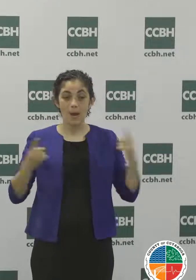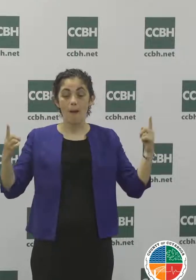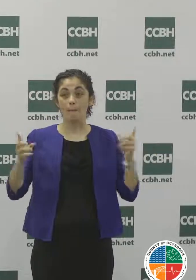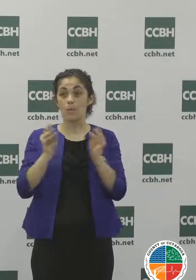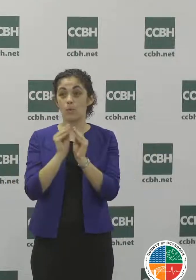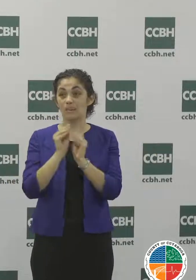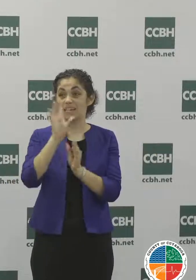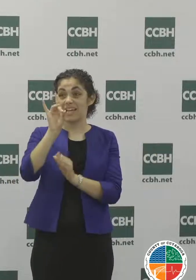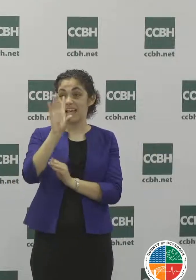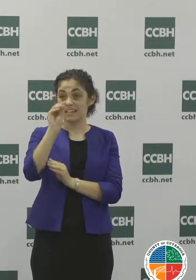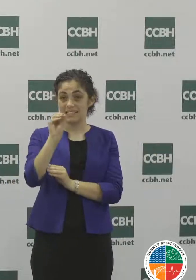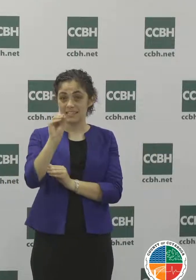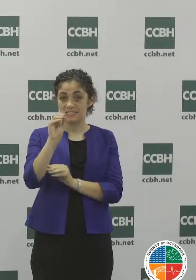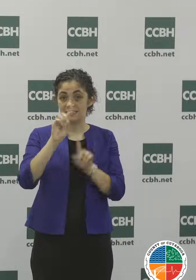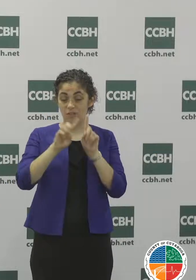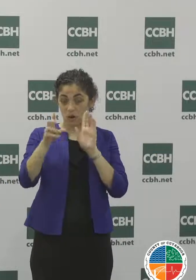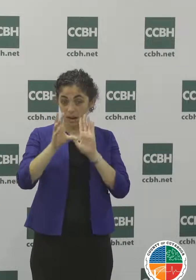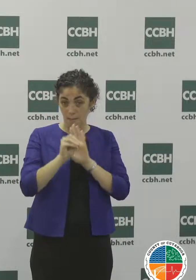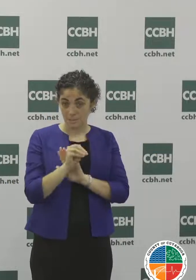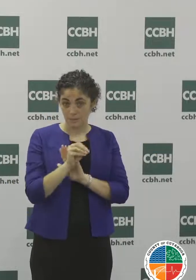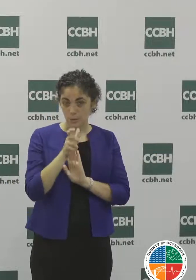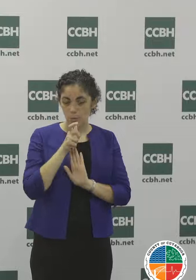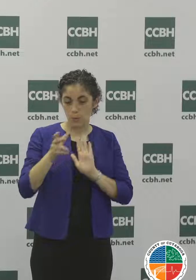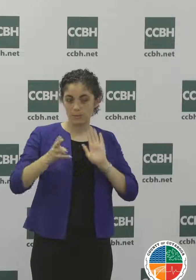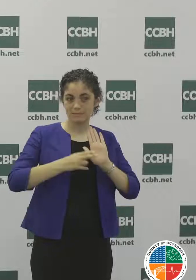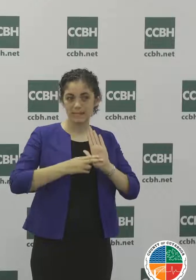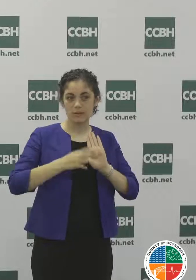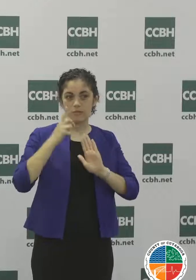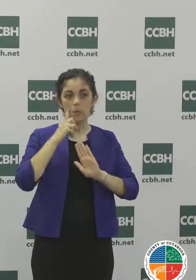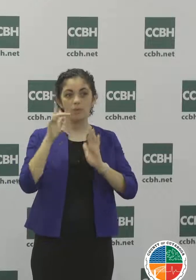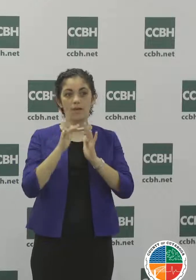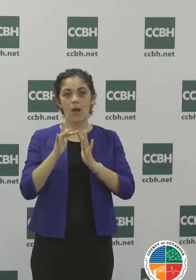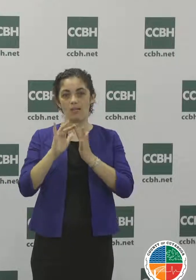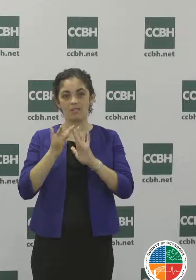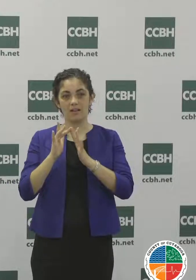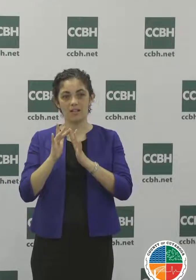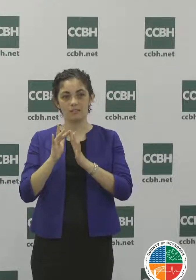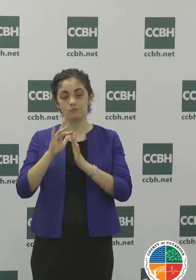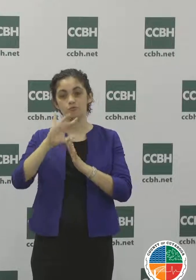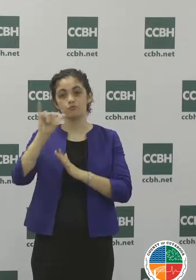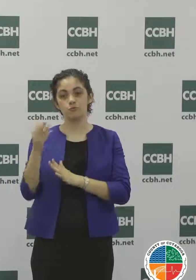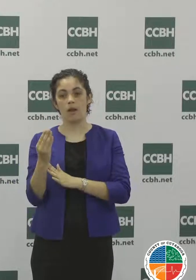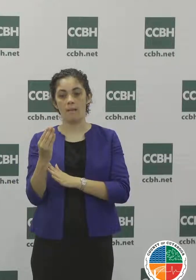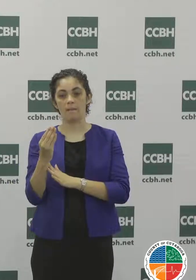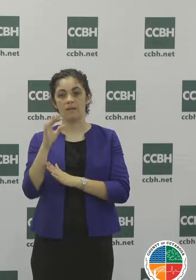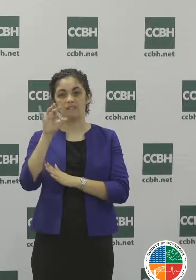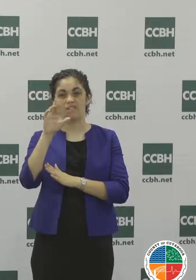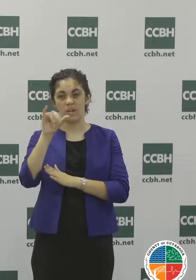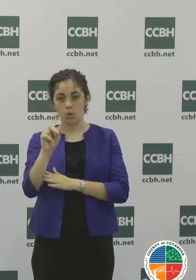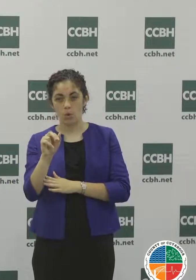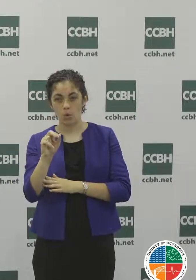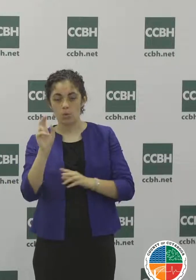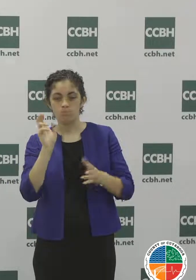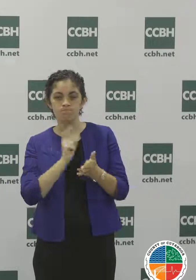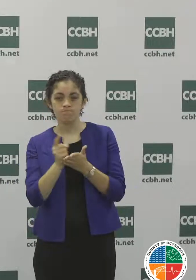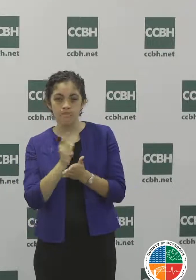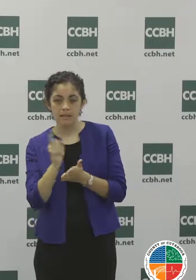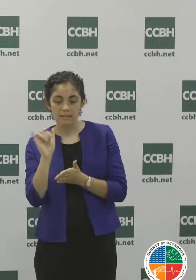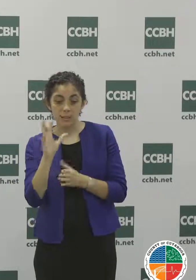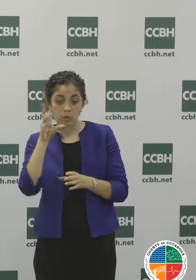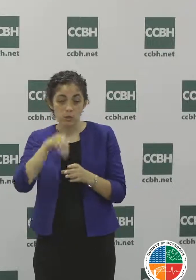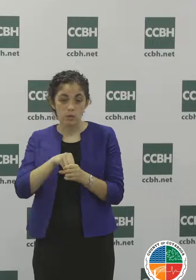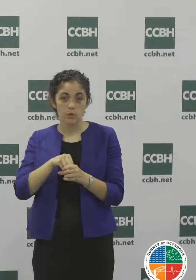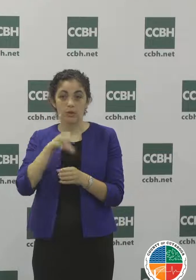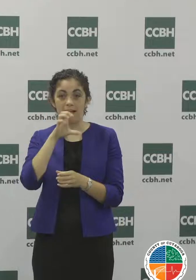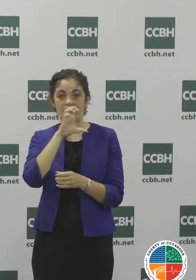80 companies who have signed on to participate in the virtual job fair week. These are companies that include